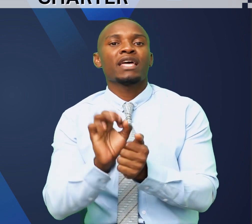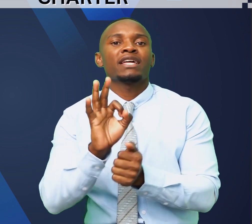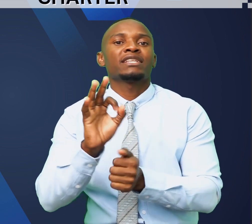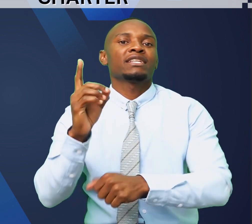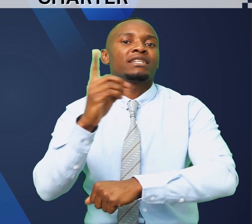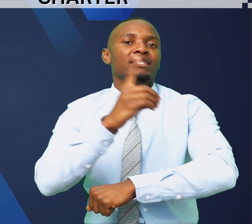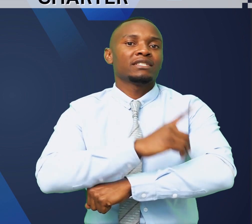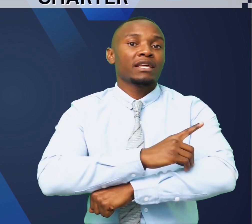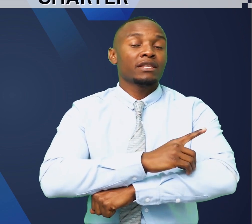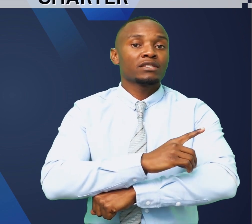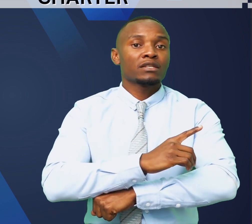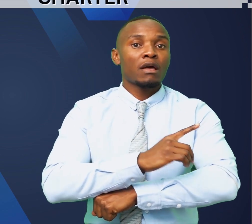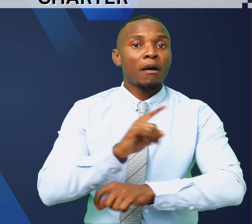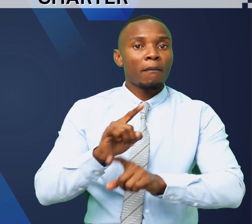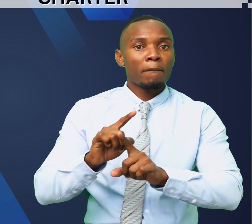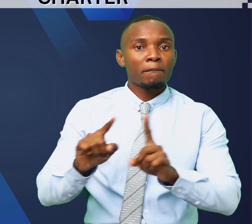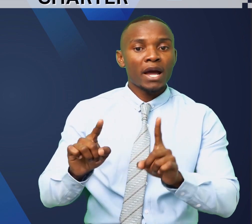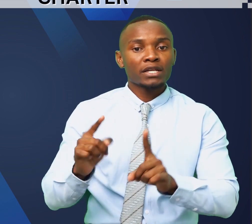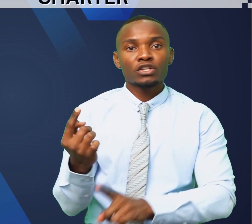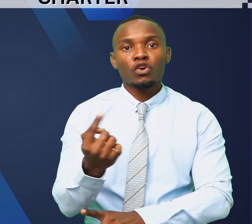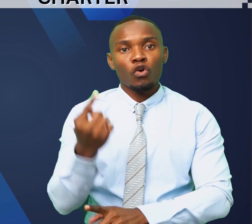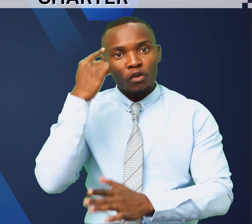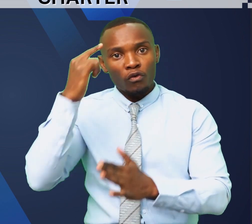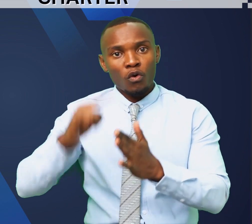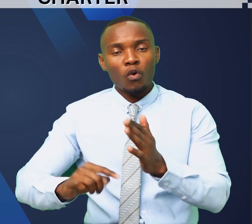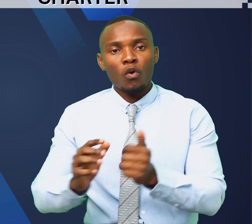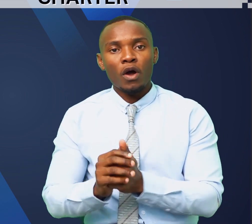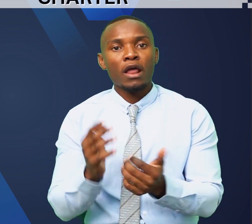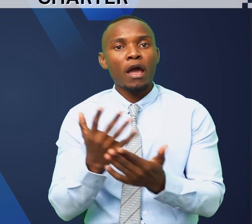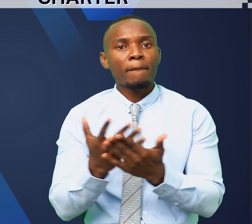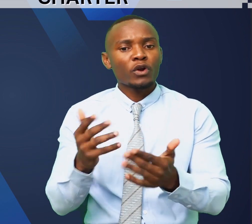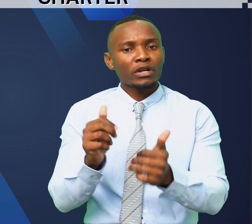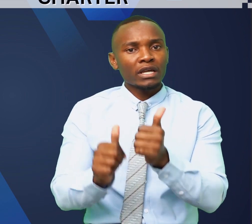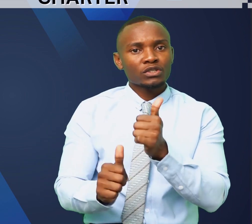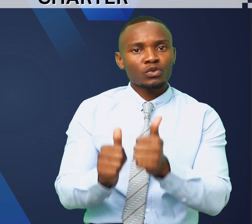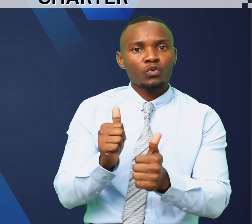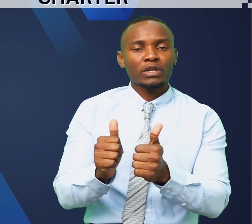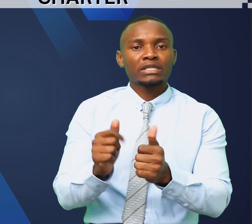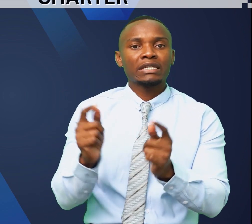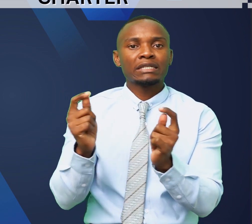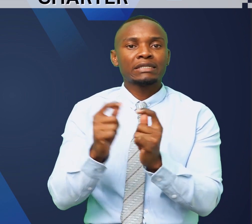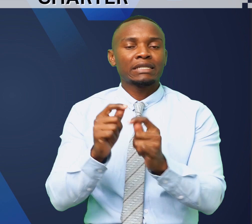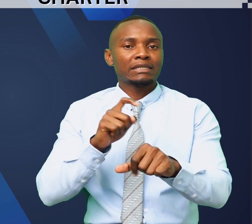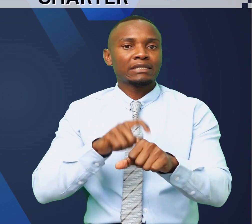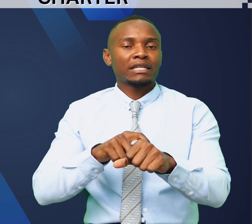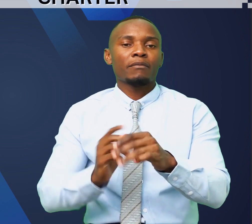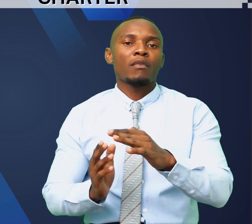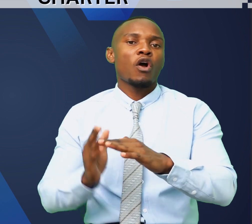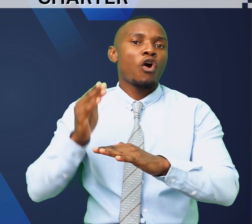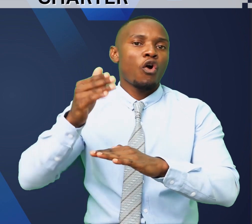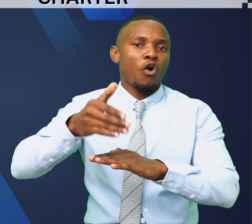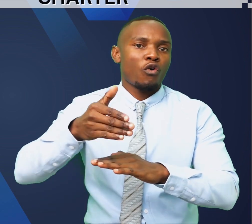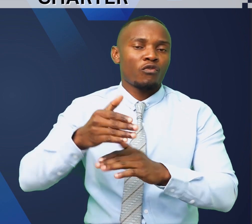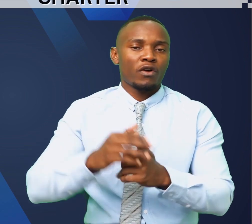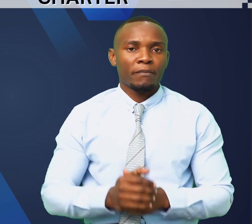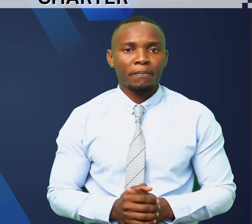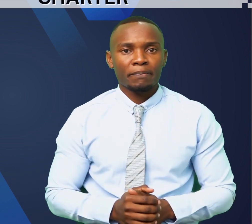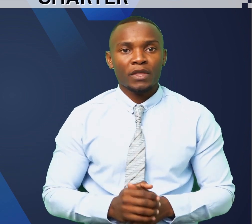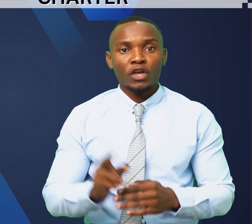13 days, except for products whose actual test period is more than 13 days. User